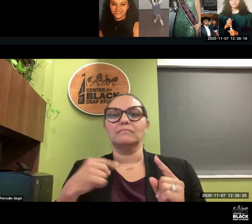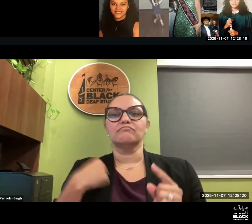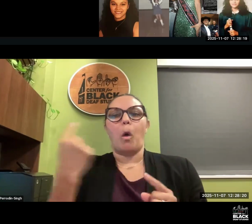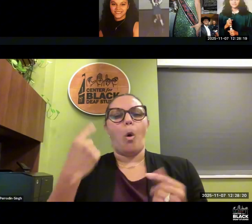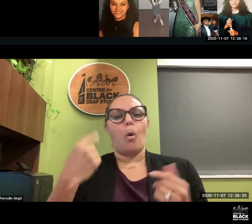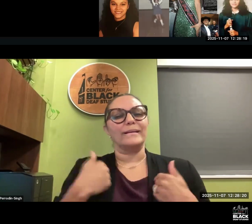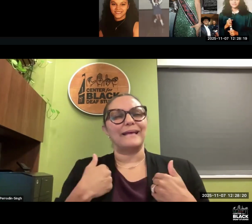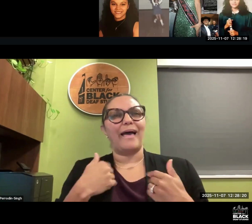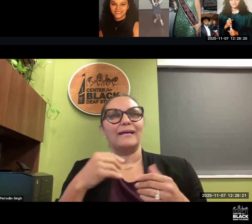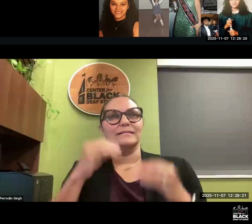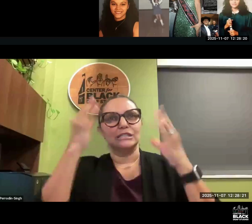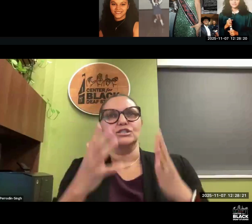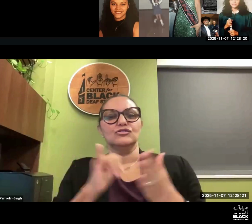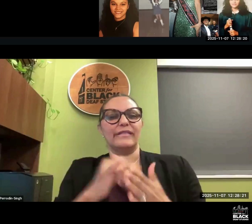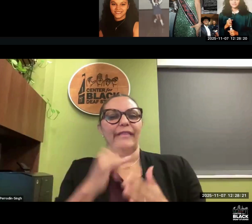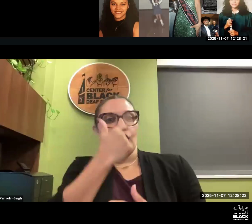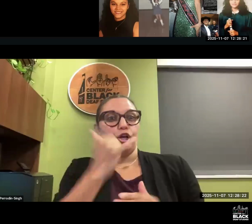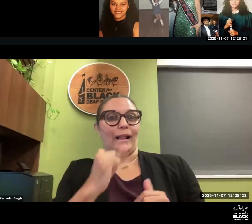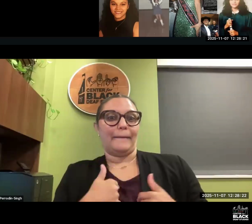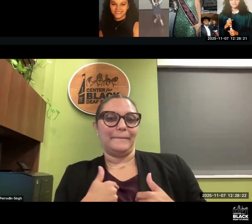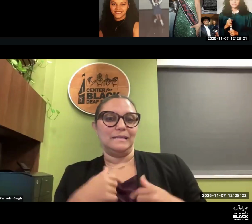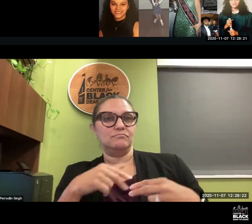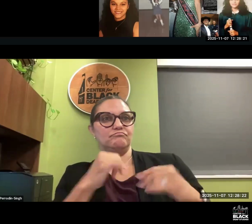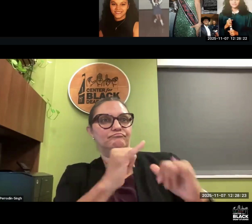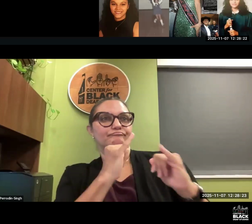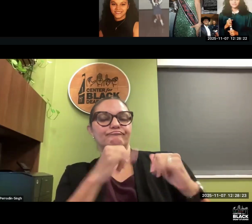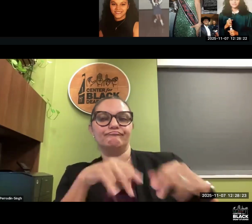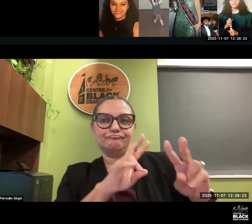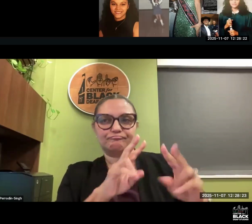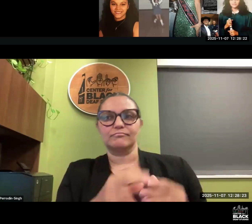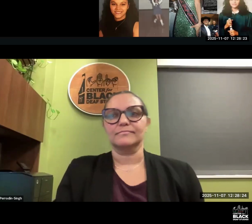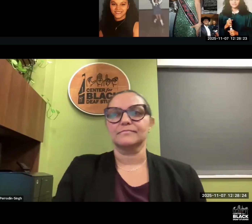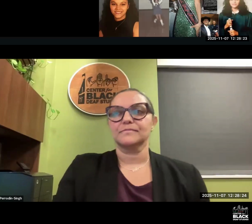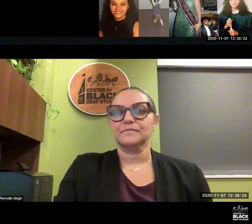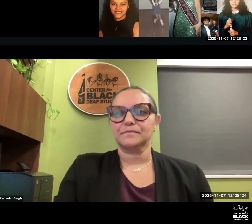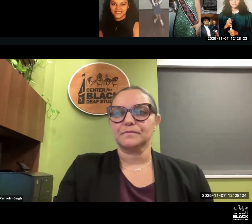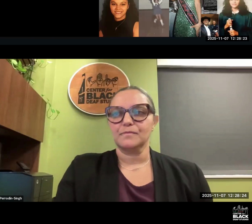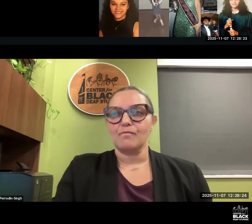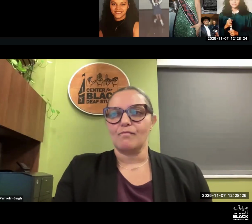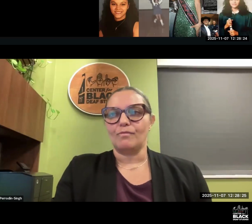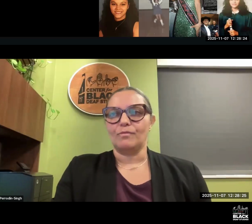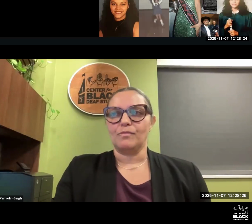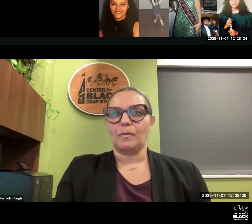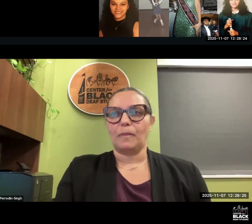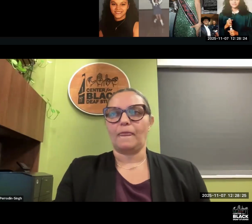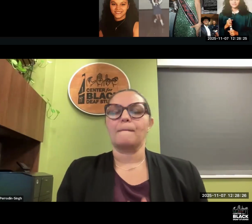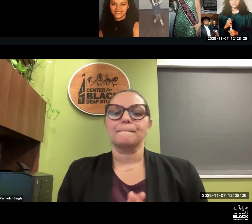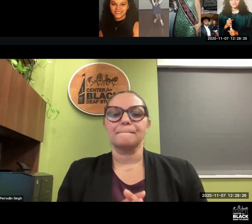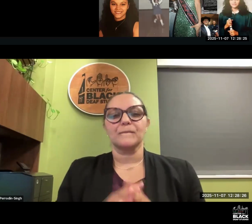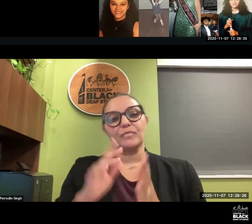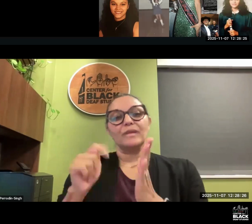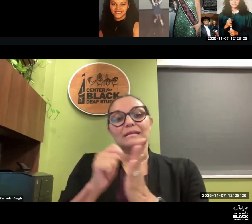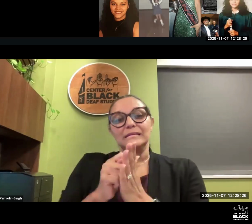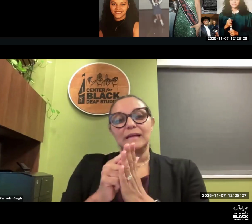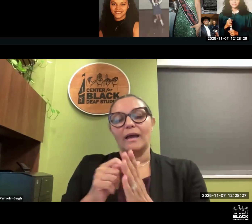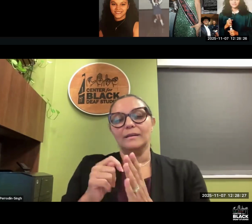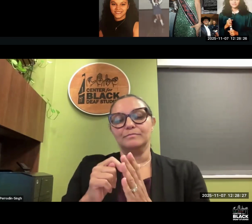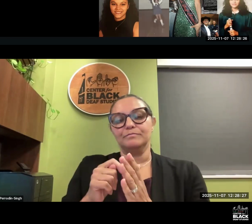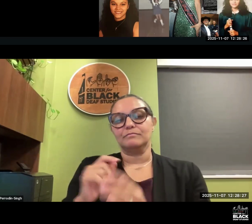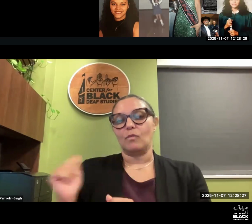like that to look up to. I didn't have any deaf peers or any deaf have someone in the classroom who looked like me. I can just remember